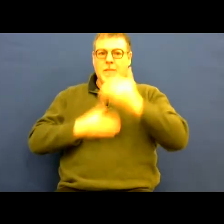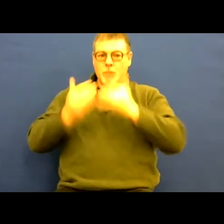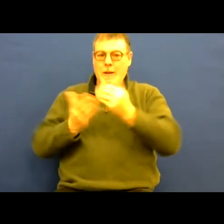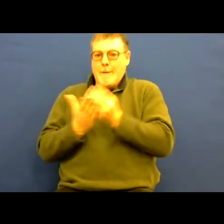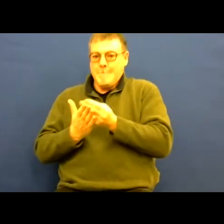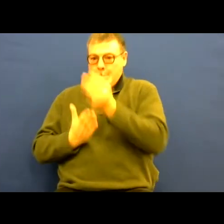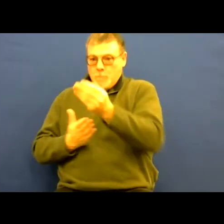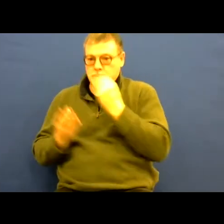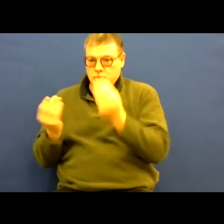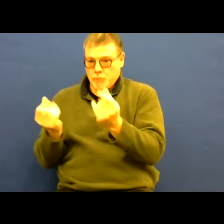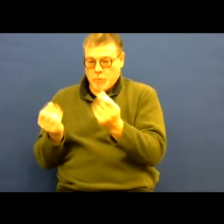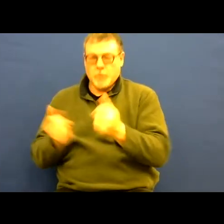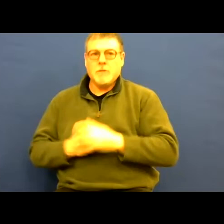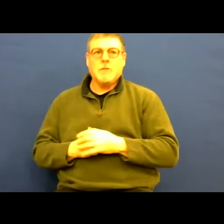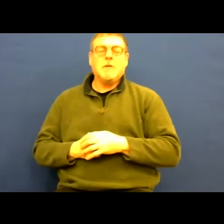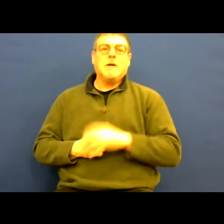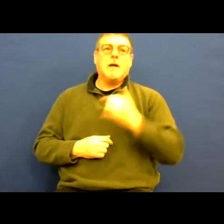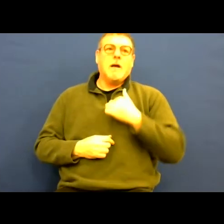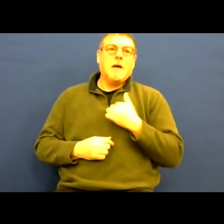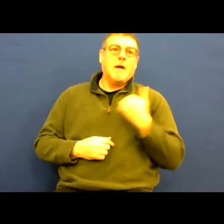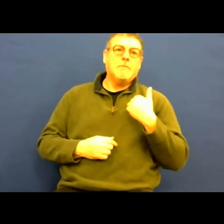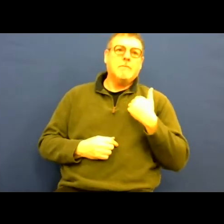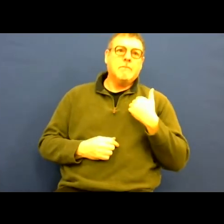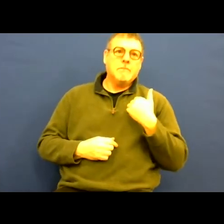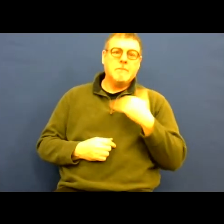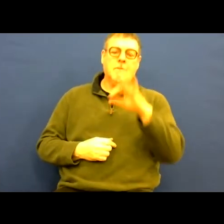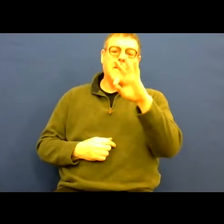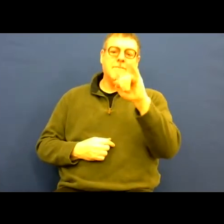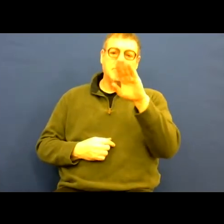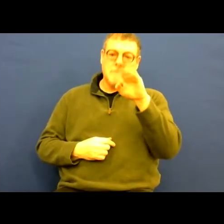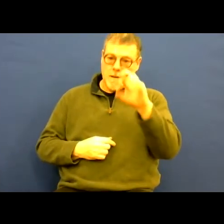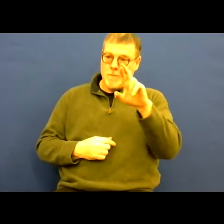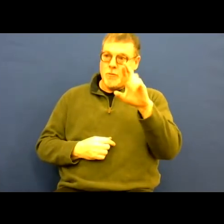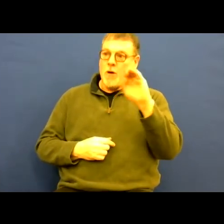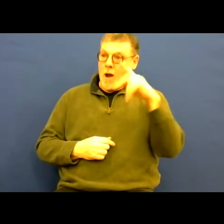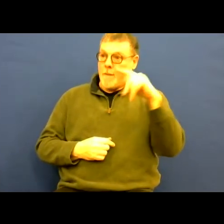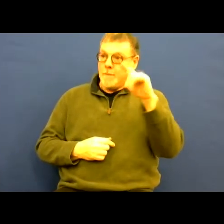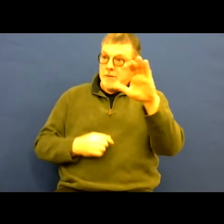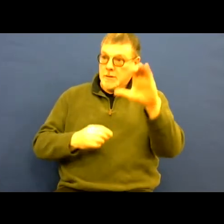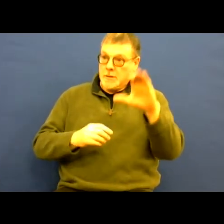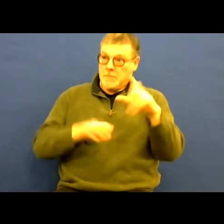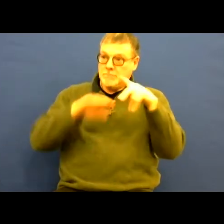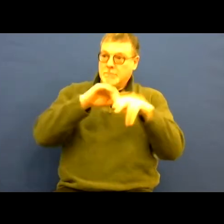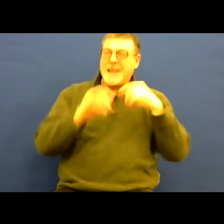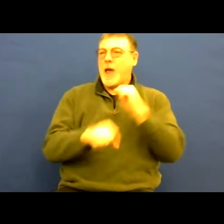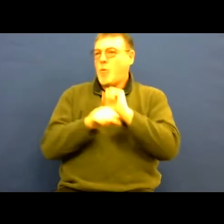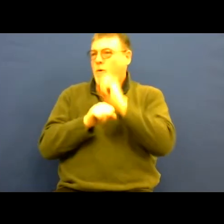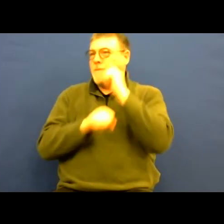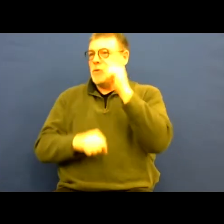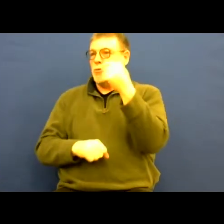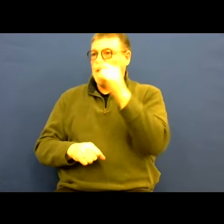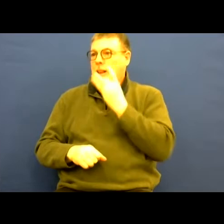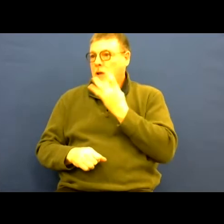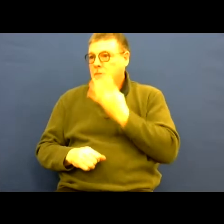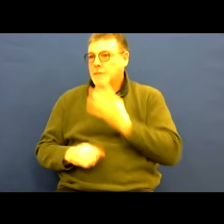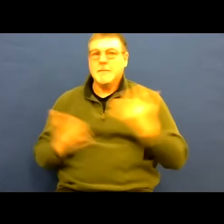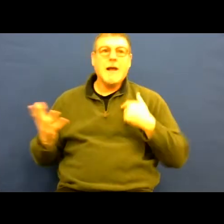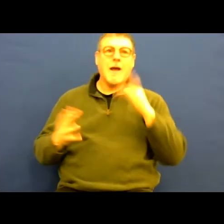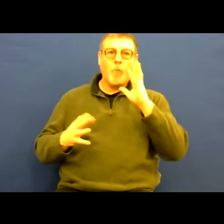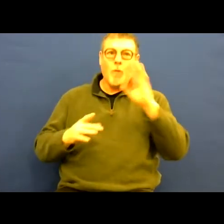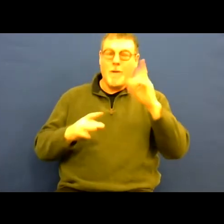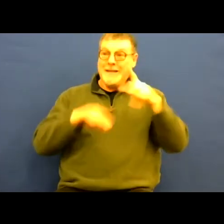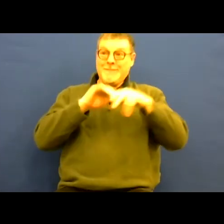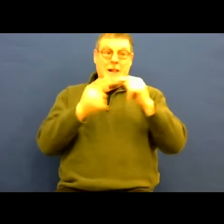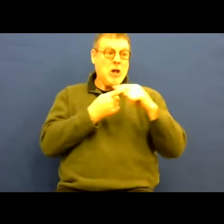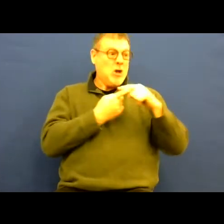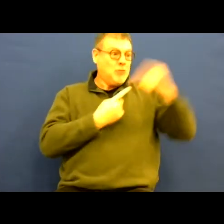the property. I have a fiber optic splicing company. I actually do a lot of work for Greenlight. Actually, going to be doing all the splicing across the street